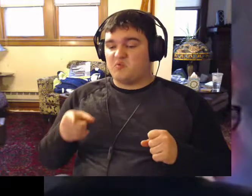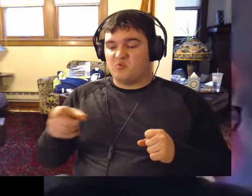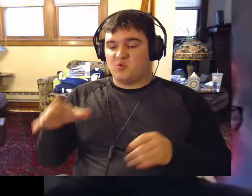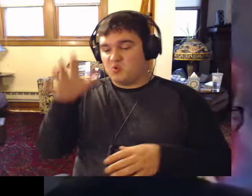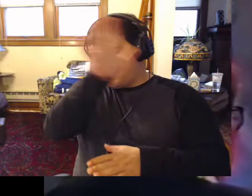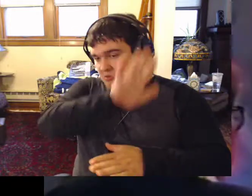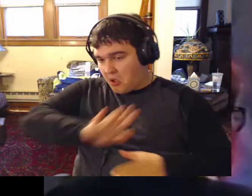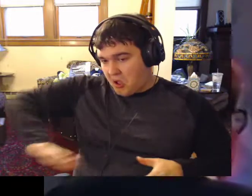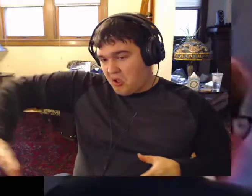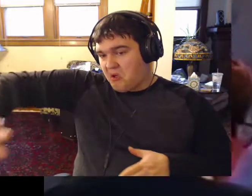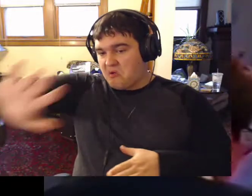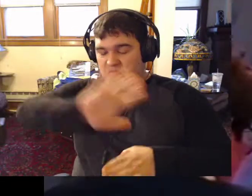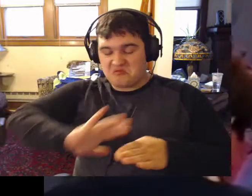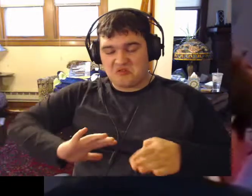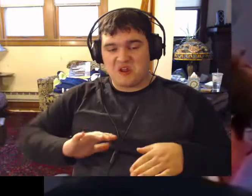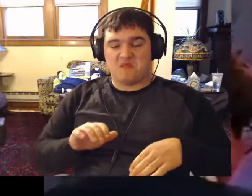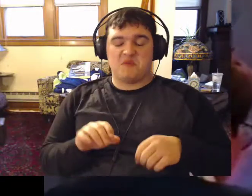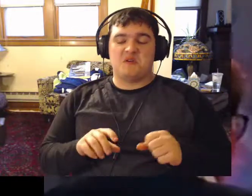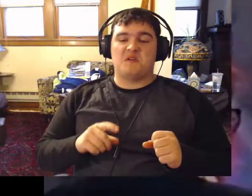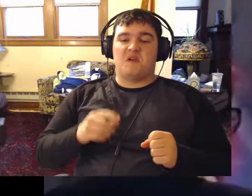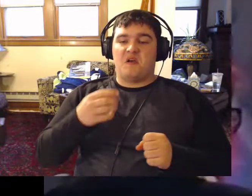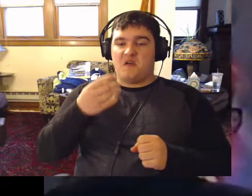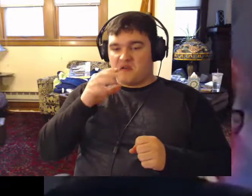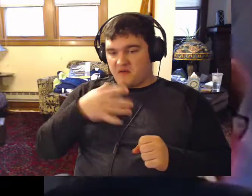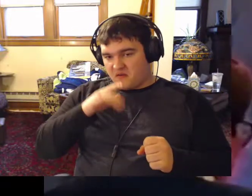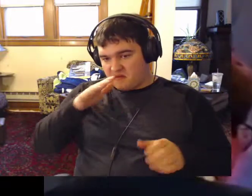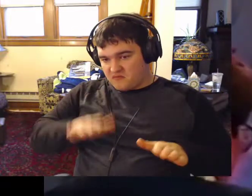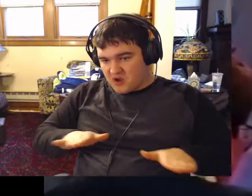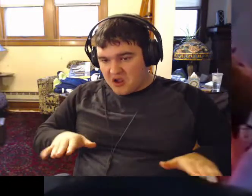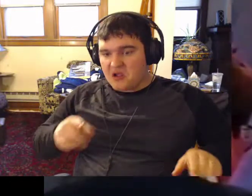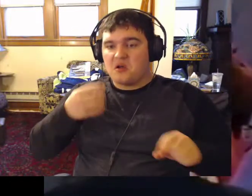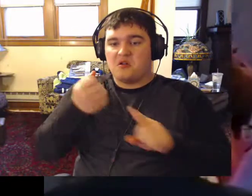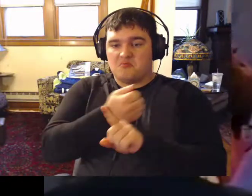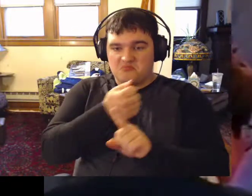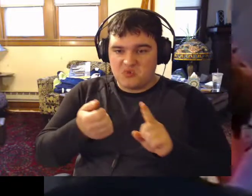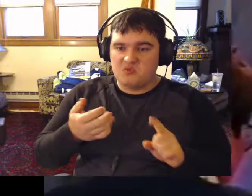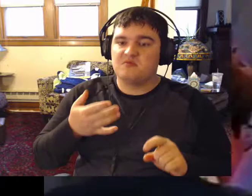abuse and neglect. And I think that it will be good if we do